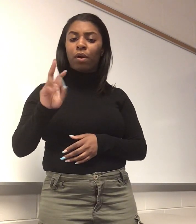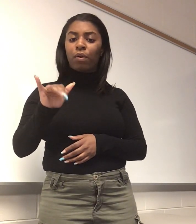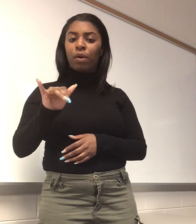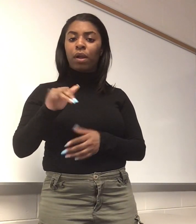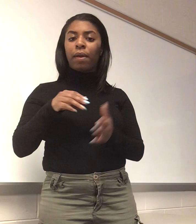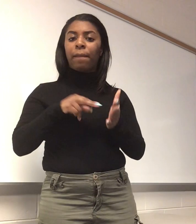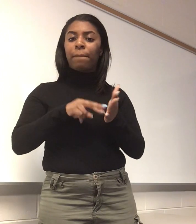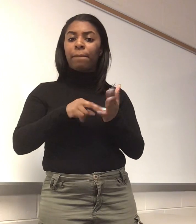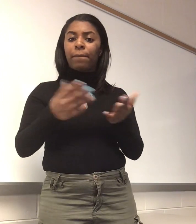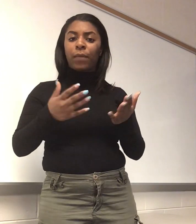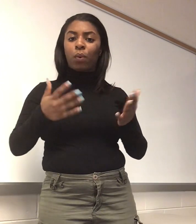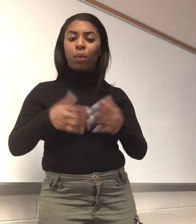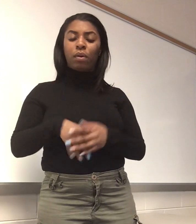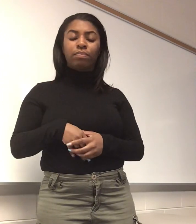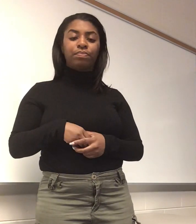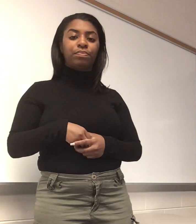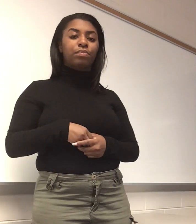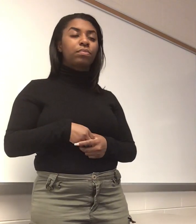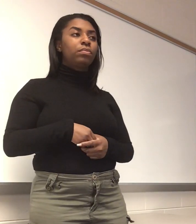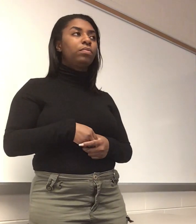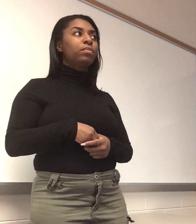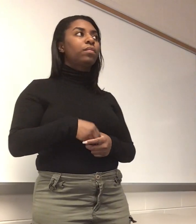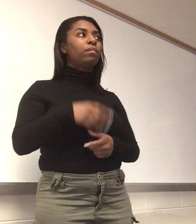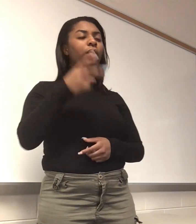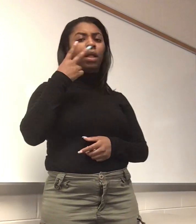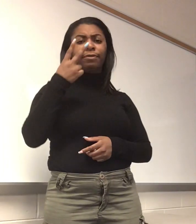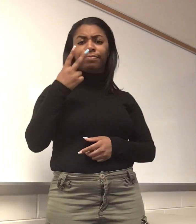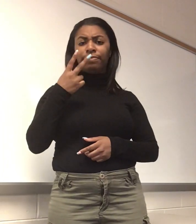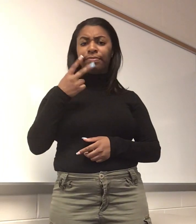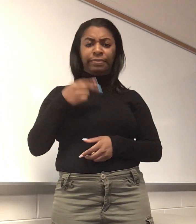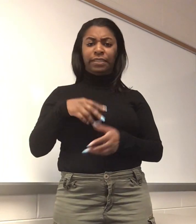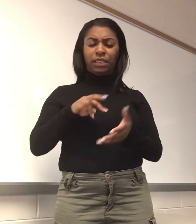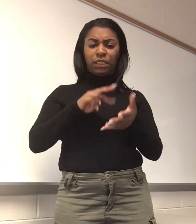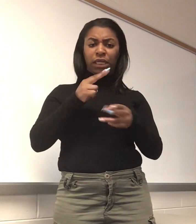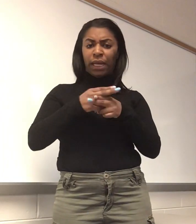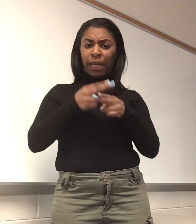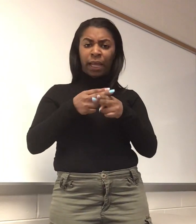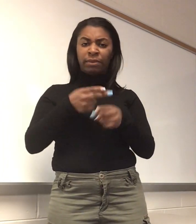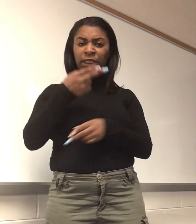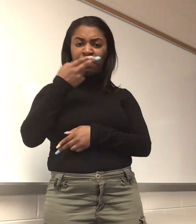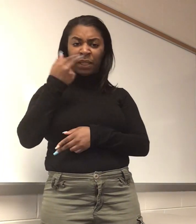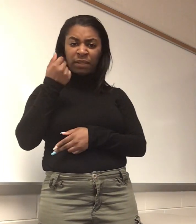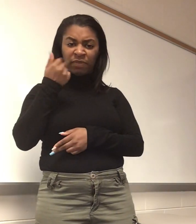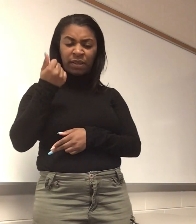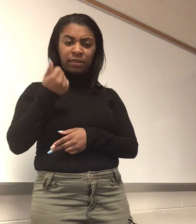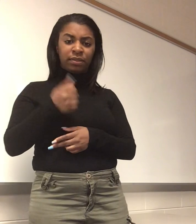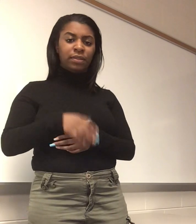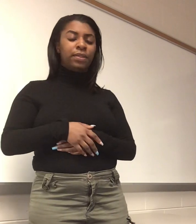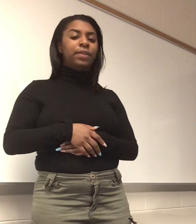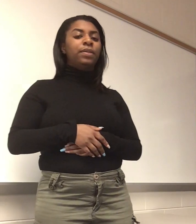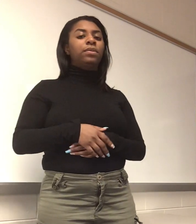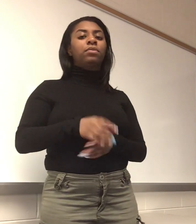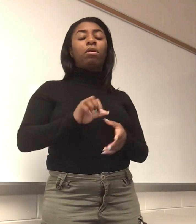silly too. Okay, excellent example. What's another one? Yes. Neville from Harry Potter. Very good. What's his whole